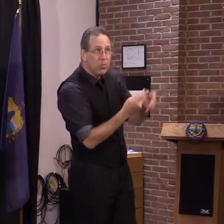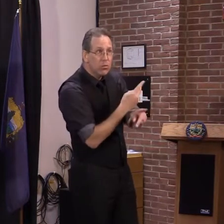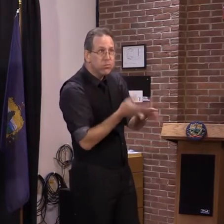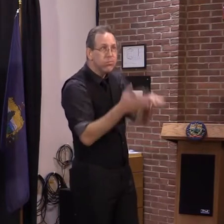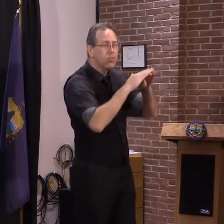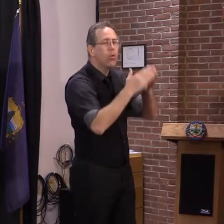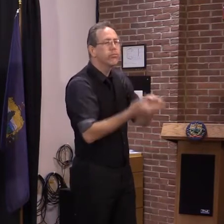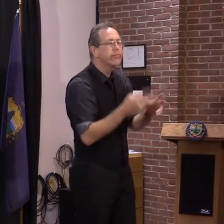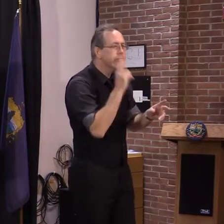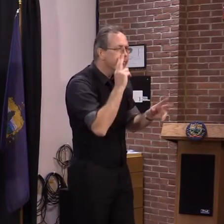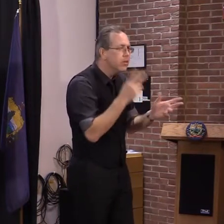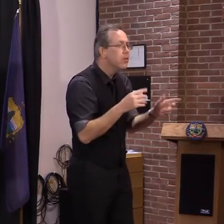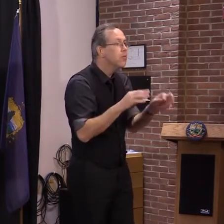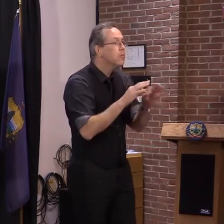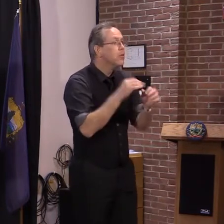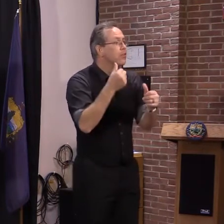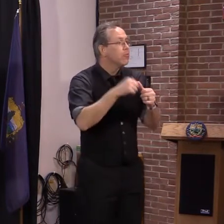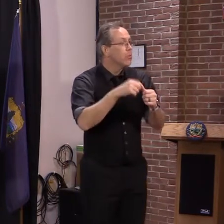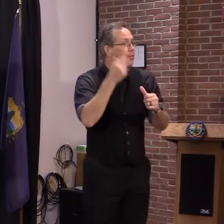prepare for this change.